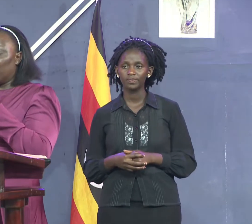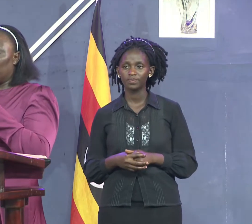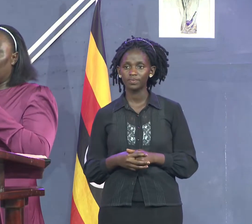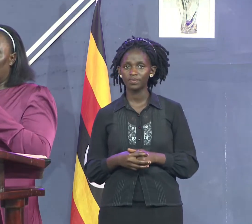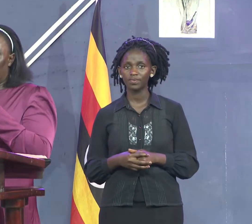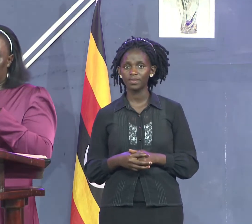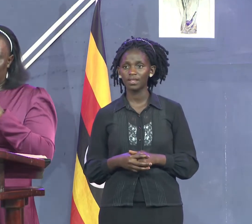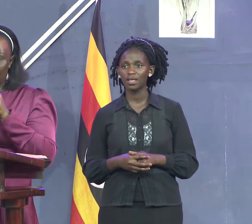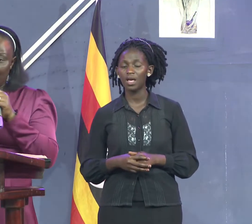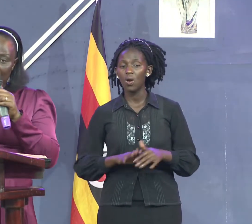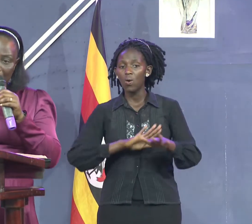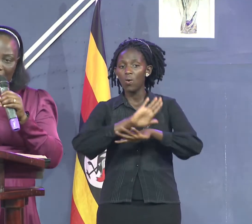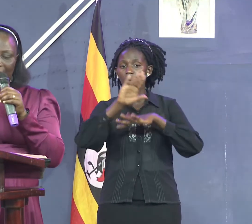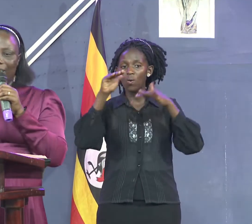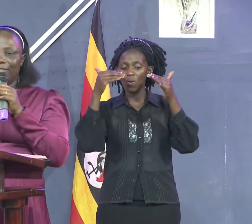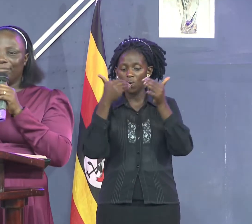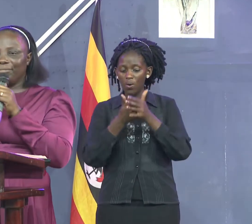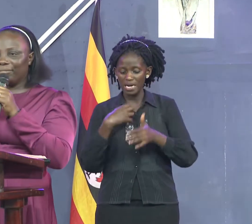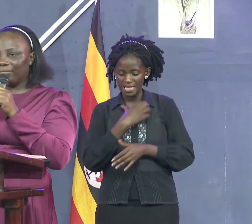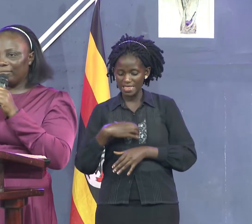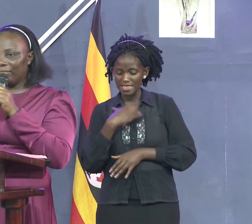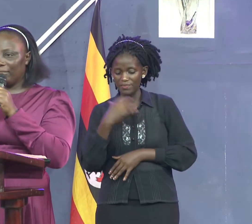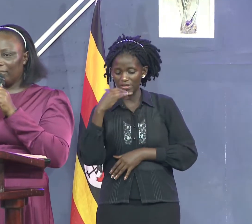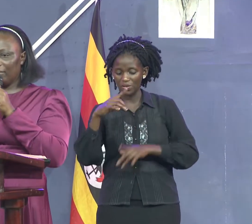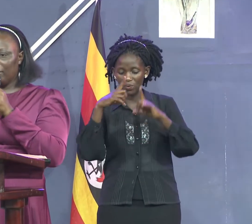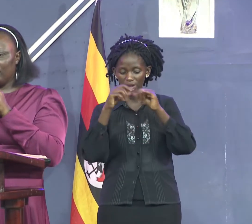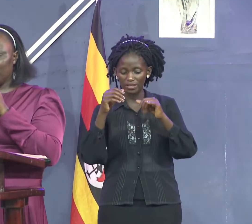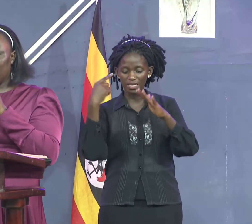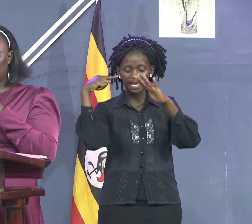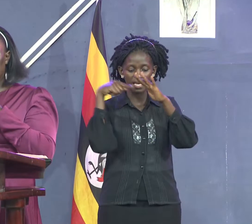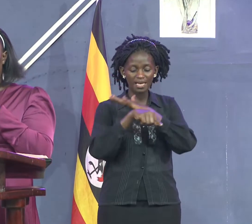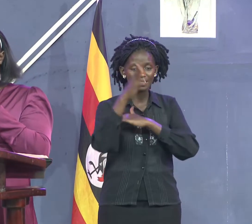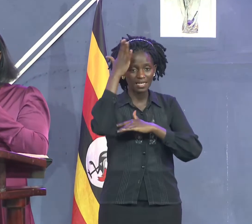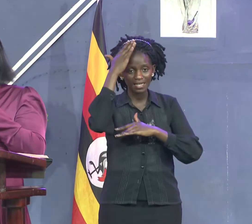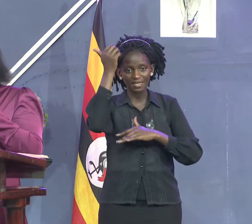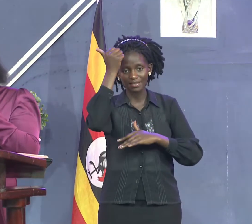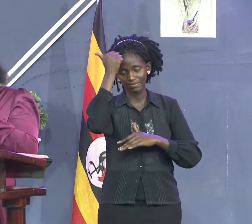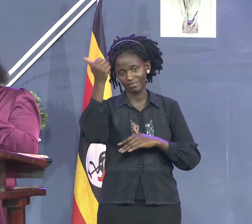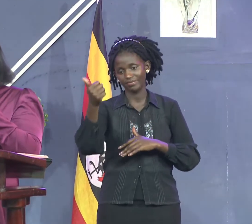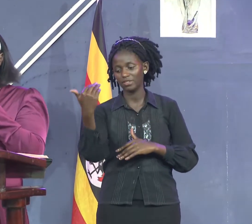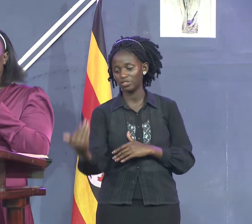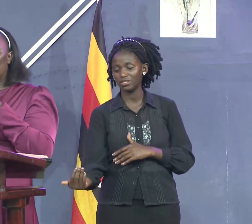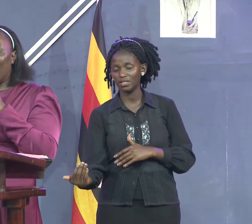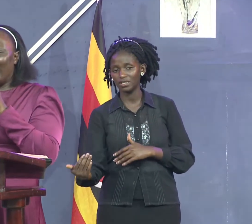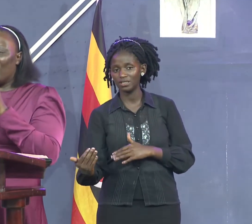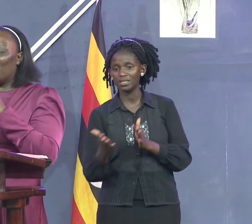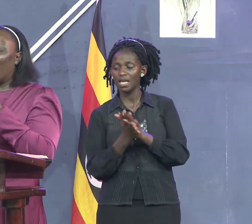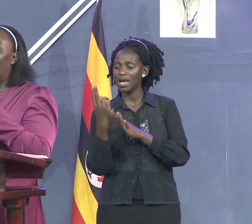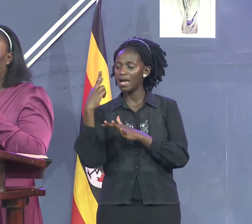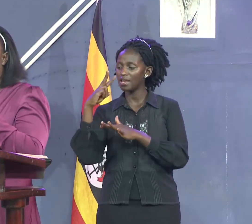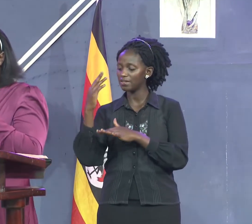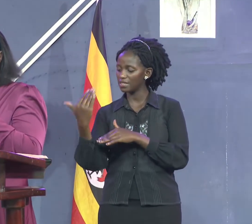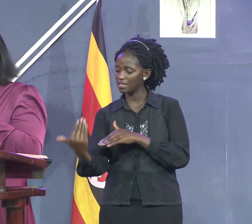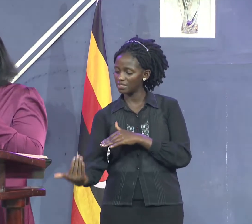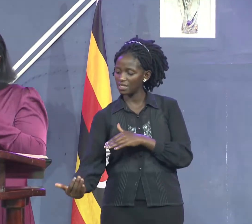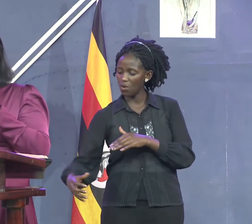of it, it will just get direct to your child.